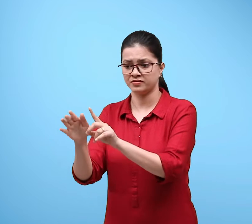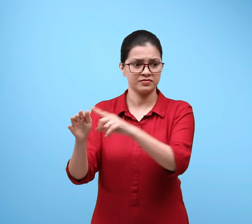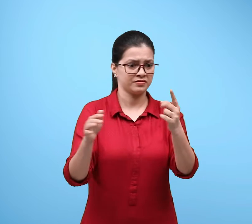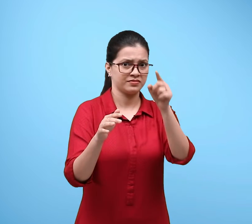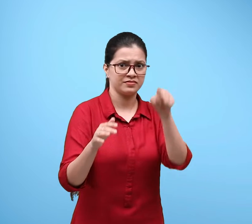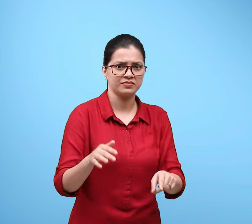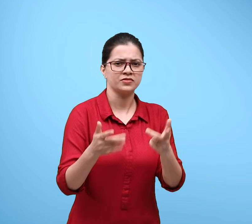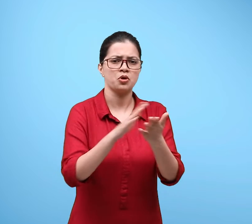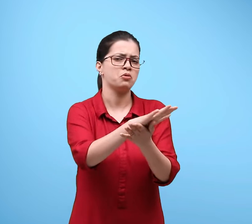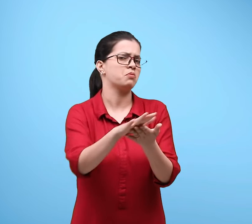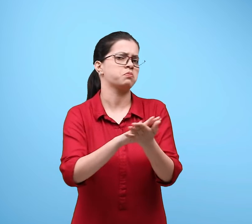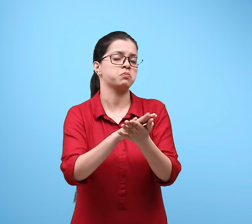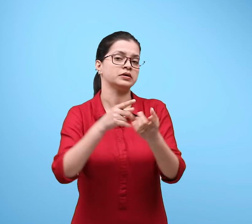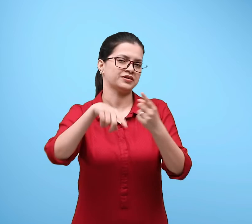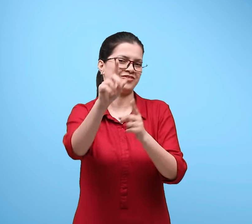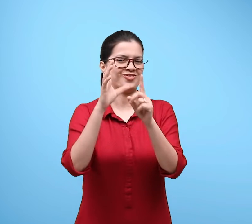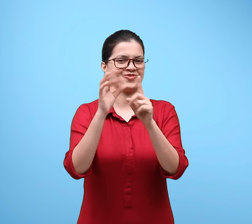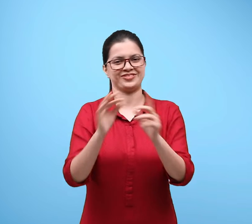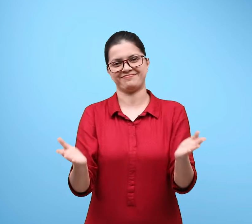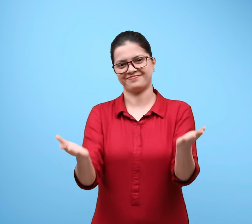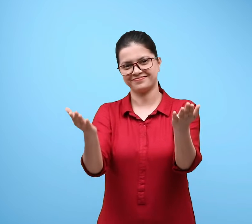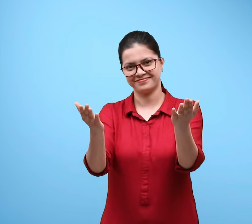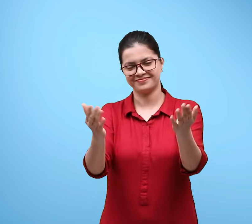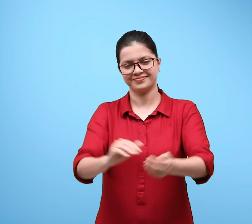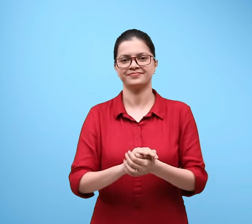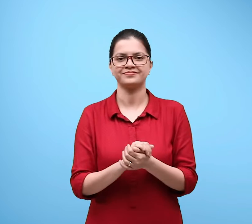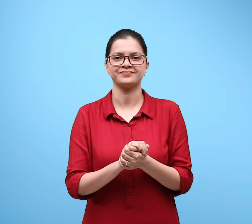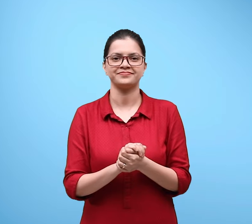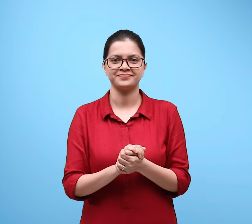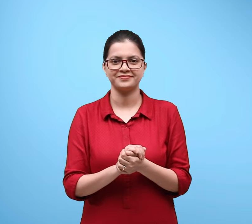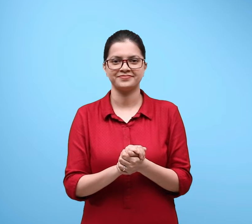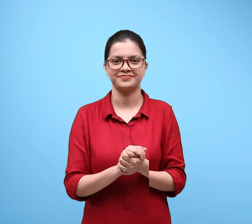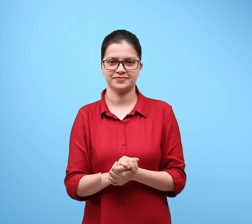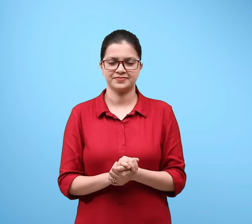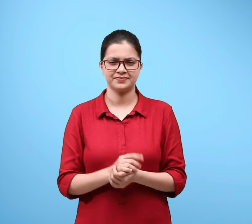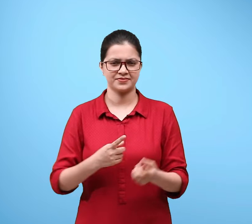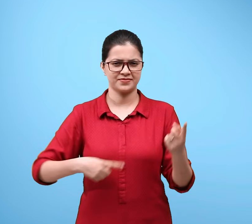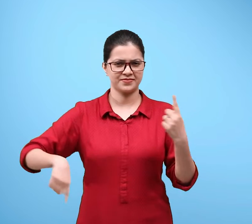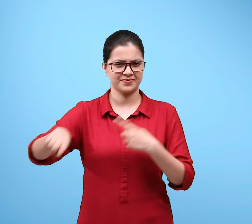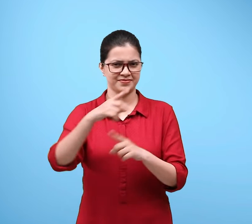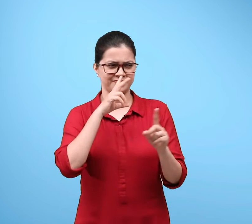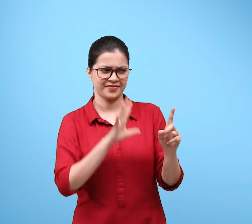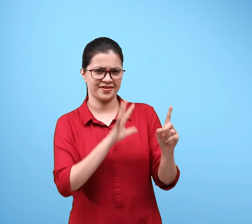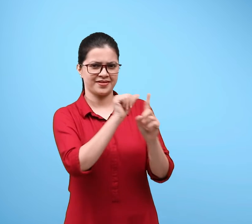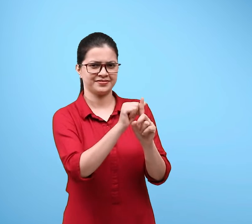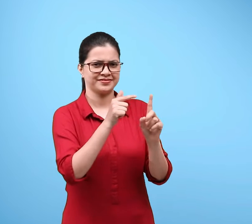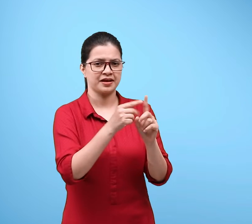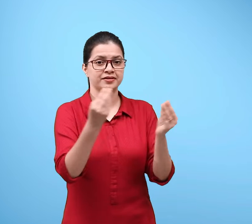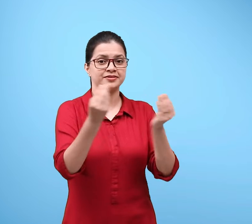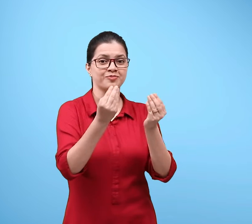Complete this table by observing the activity. You will notice that some